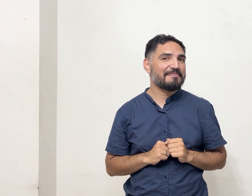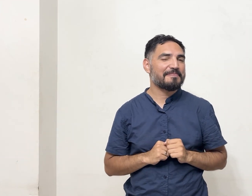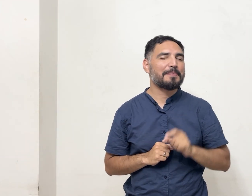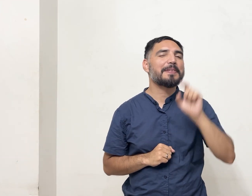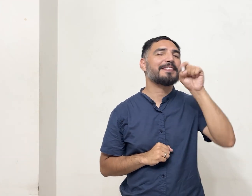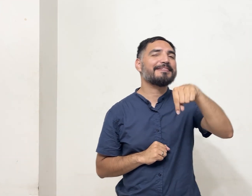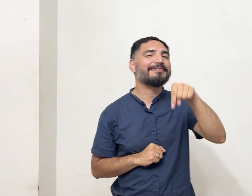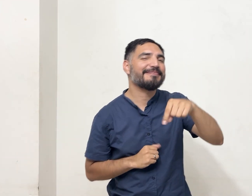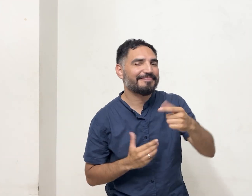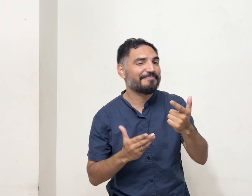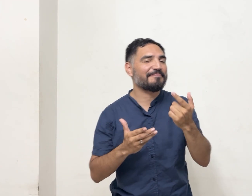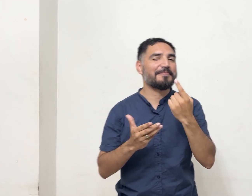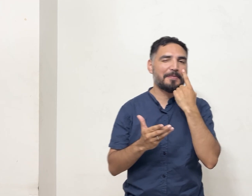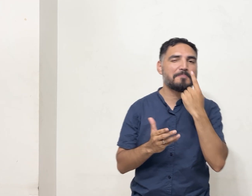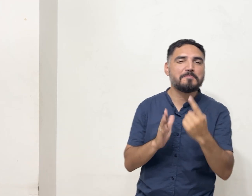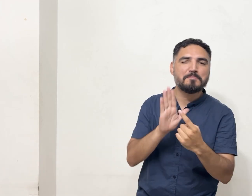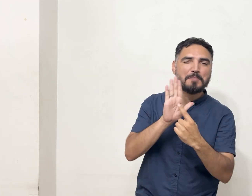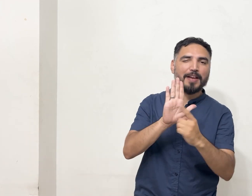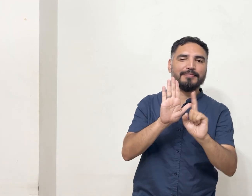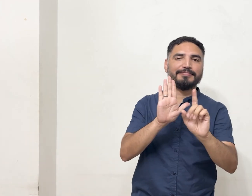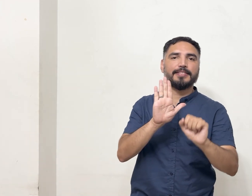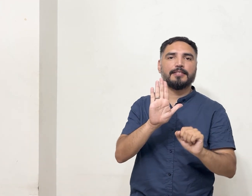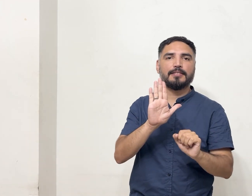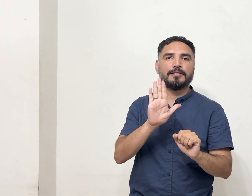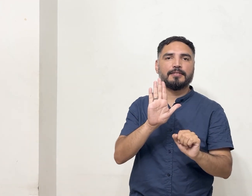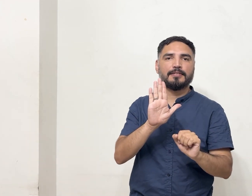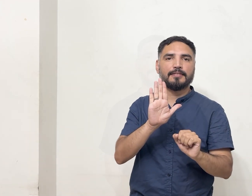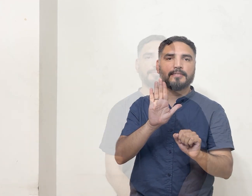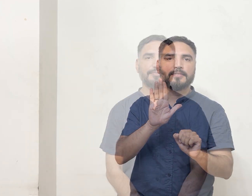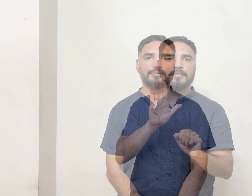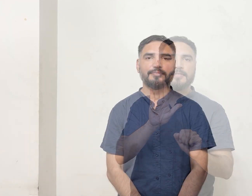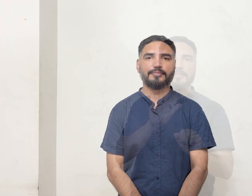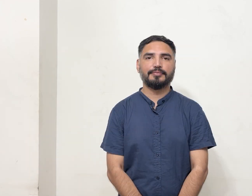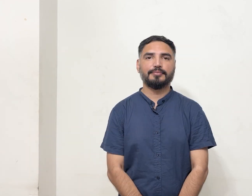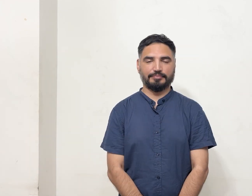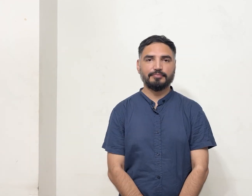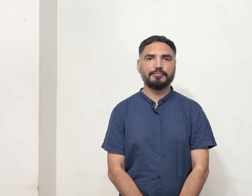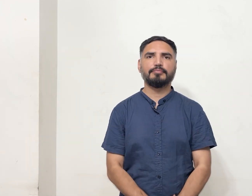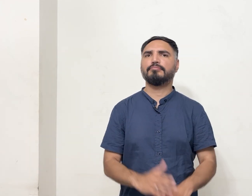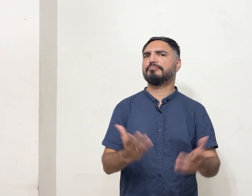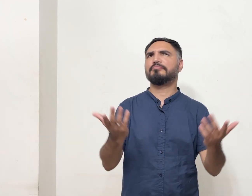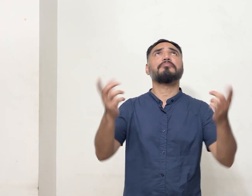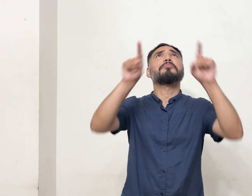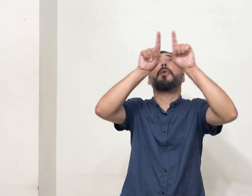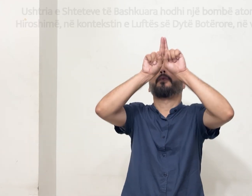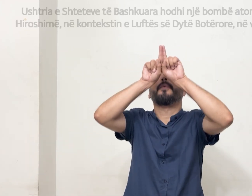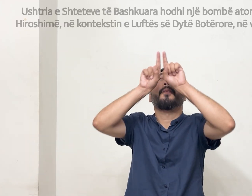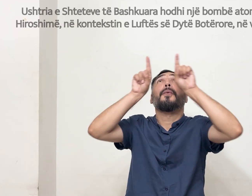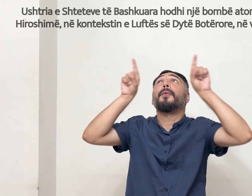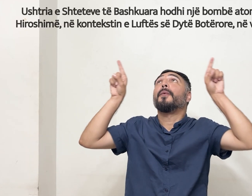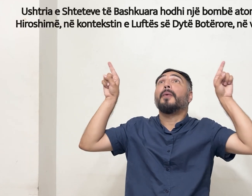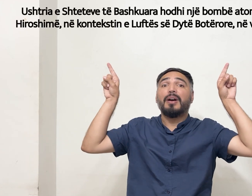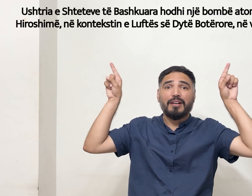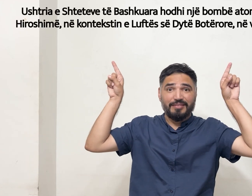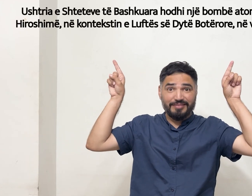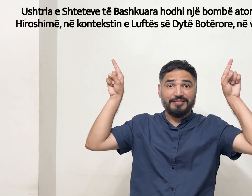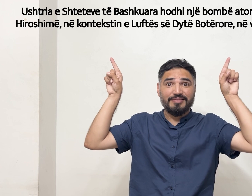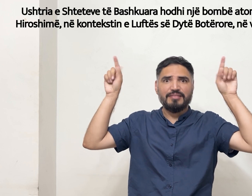speak. Now then, let's move on to an example. Let's take the same sentence we mentioned earlier. All